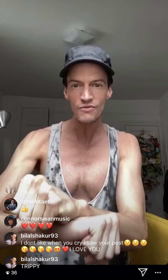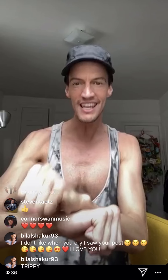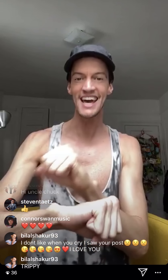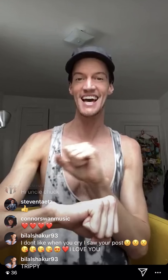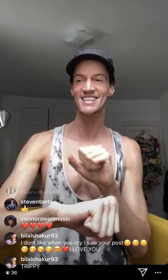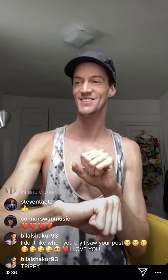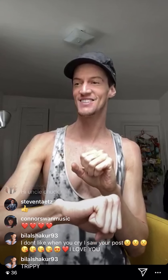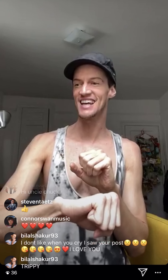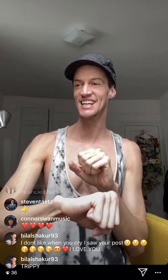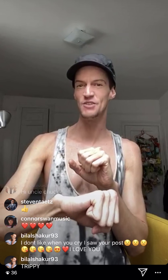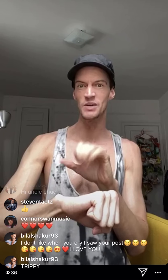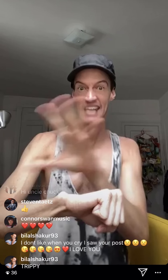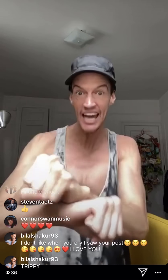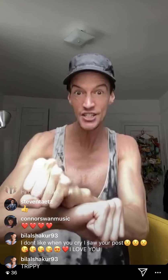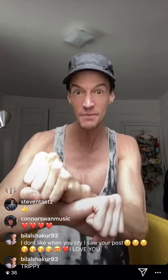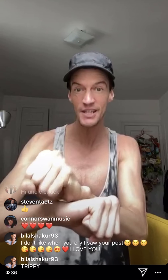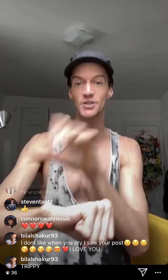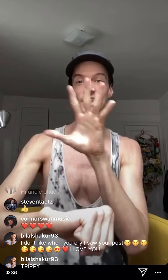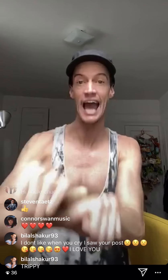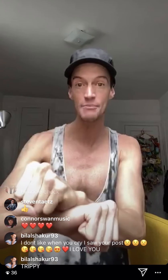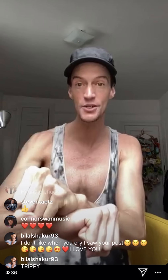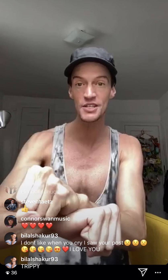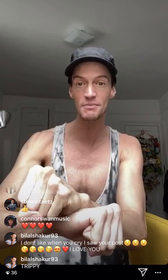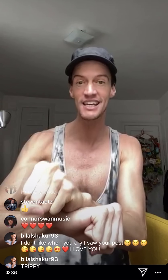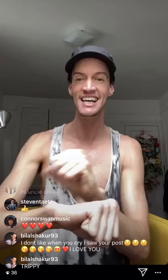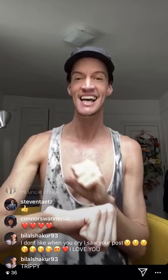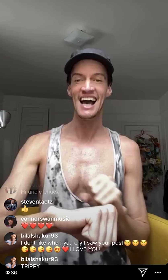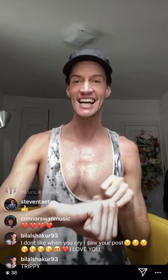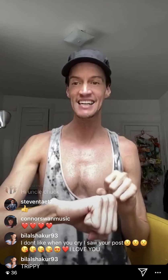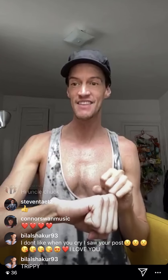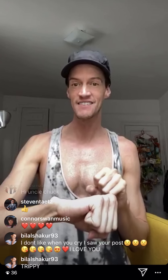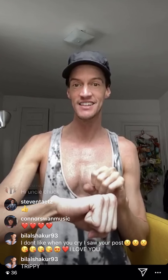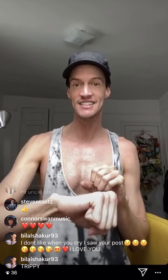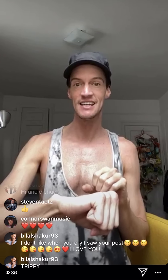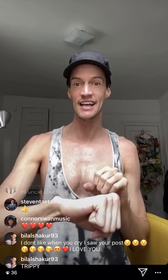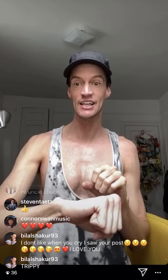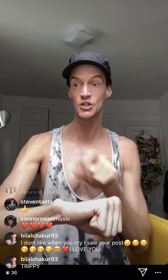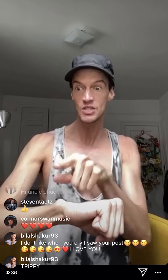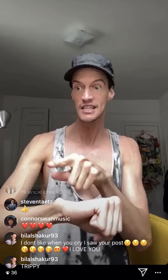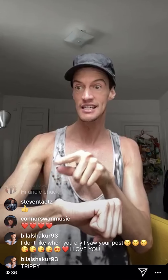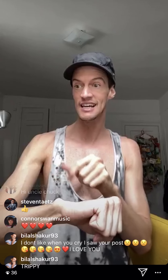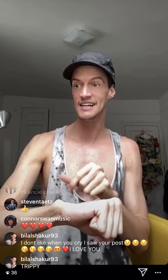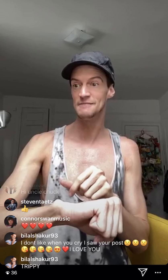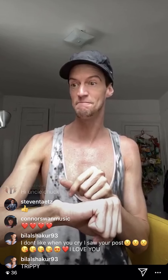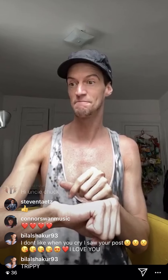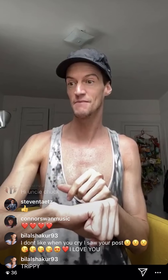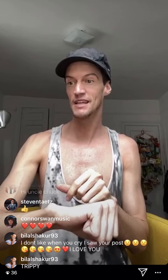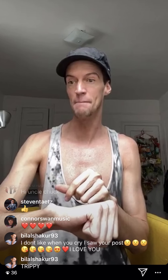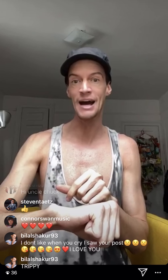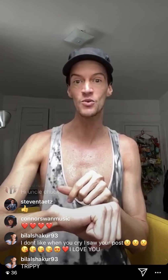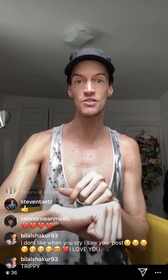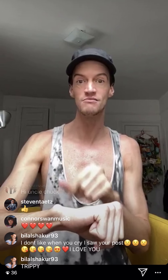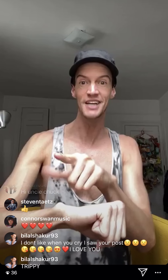Yeah, so it's like if you want to catch something or capture something, I kind of think of it's like you see a mouse and you just want to